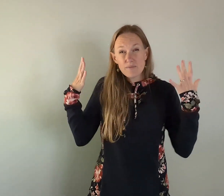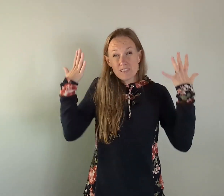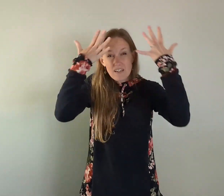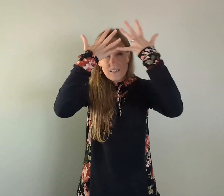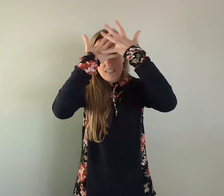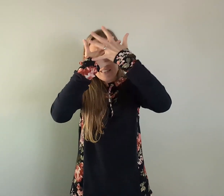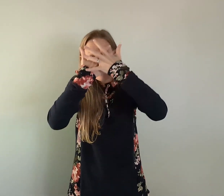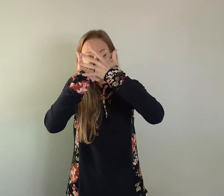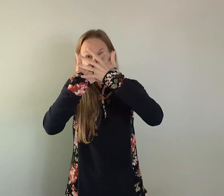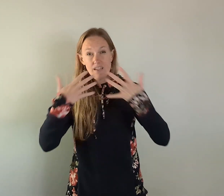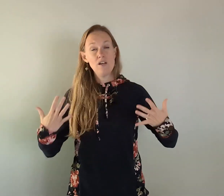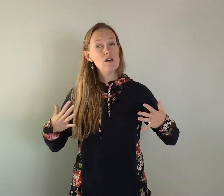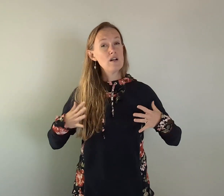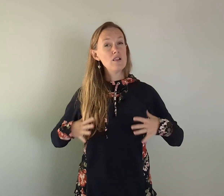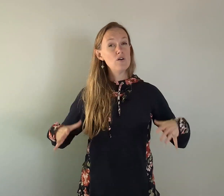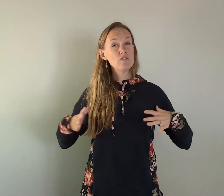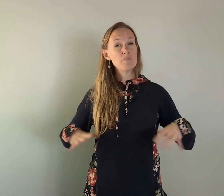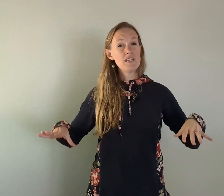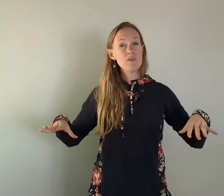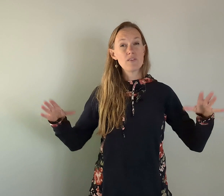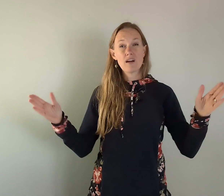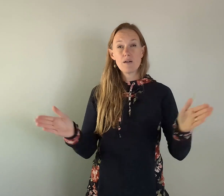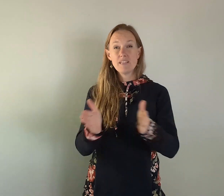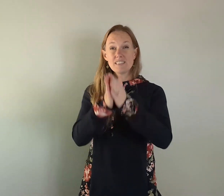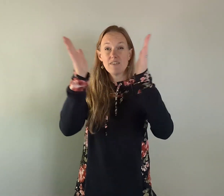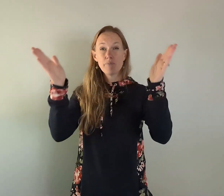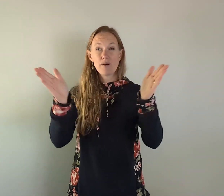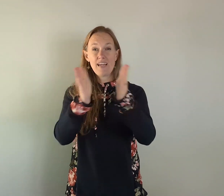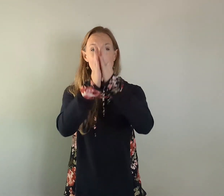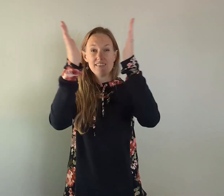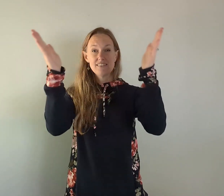from darkness, clothed me with garments of praise.